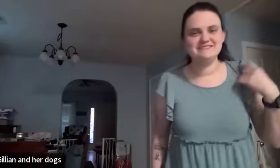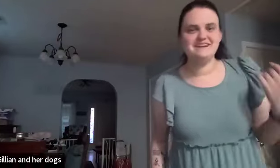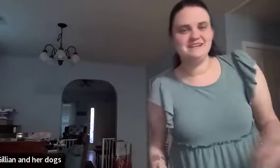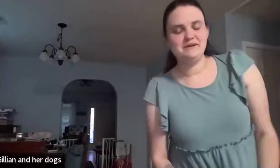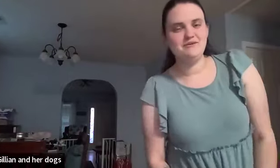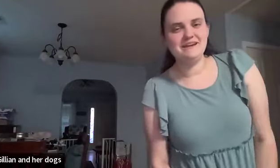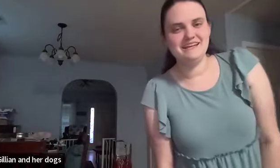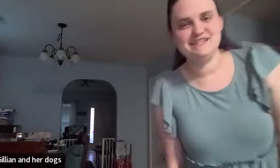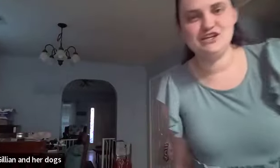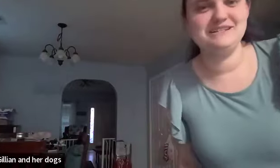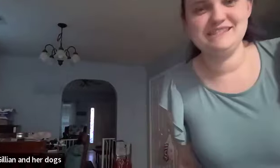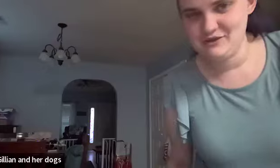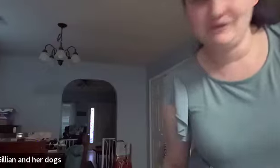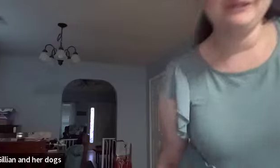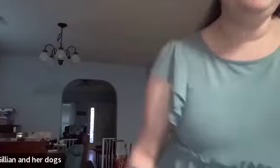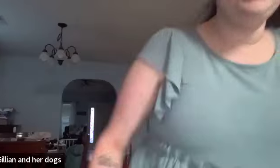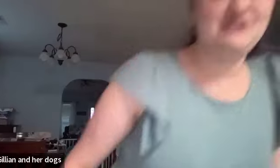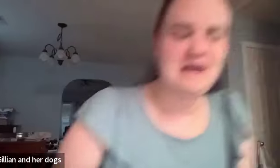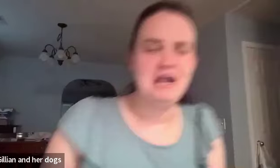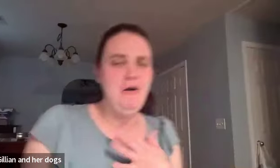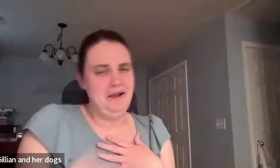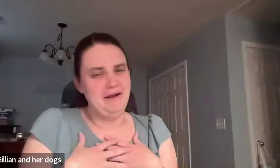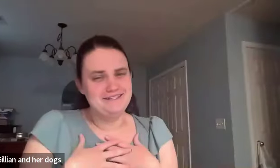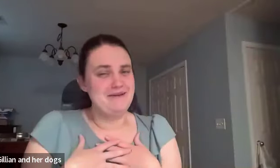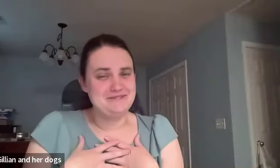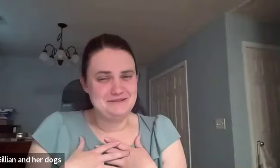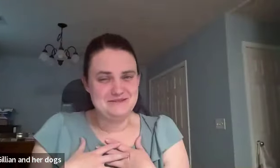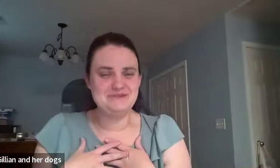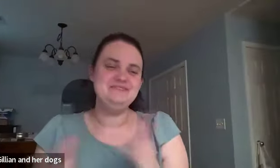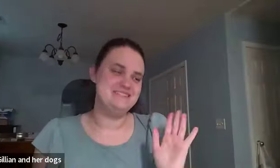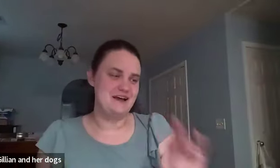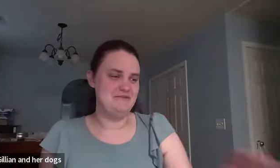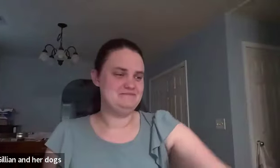5-year-olds signing penguin, it's the cutest thing in the world. You just are like, oh my gosh, that was adorable. So,